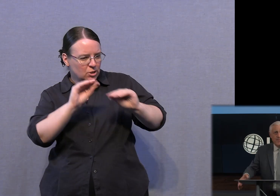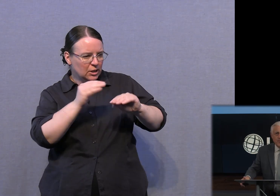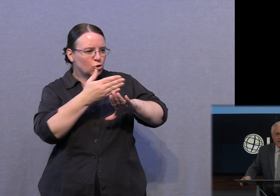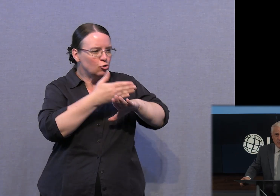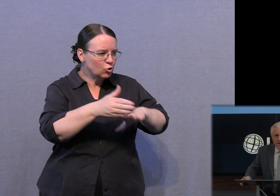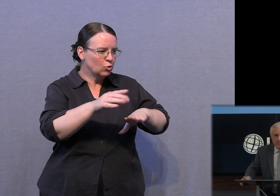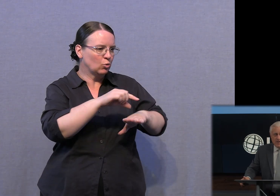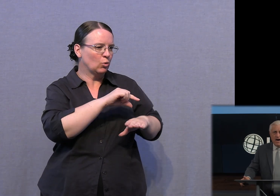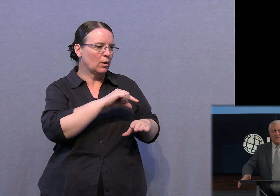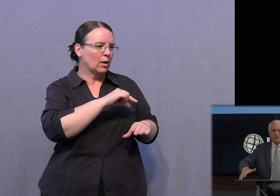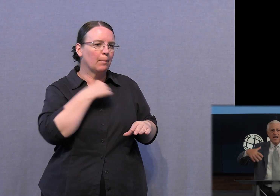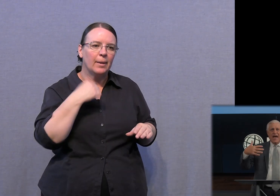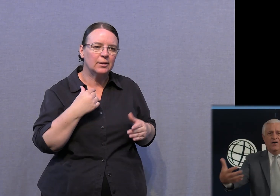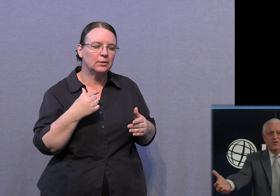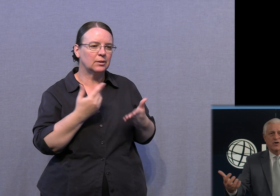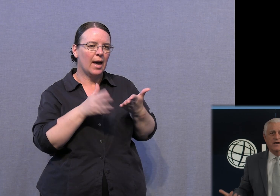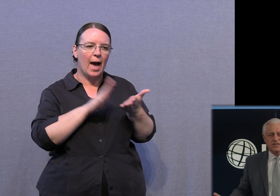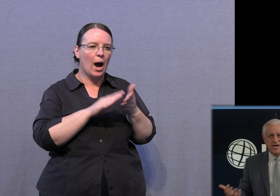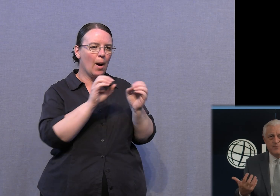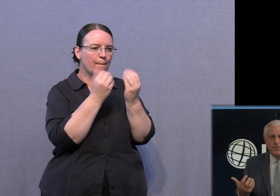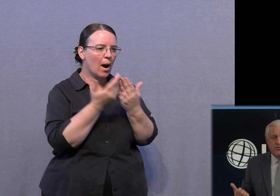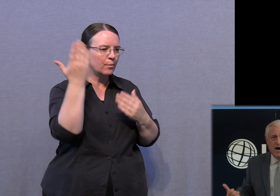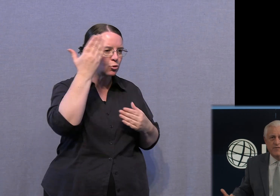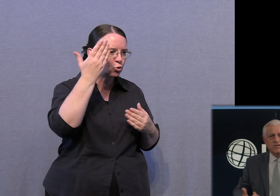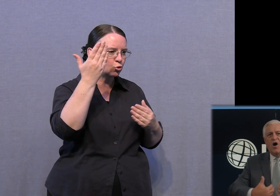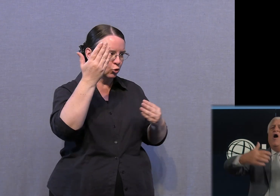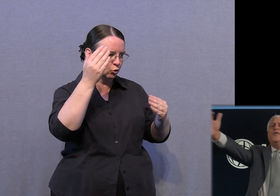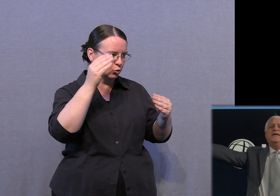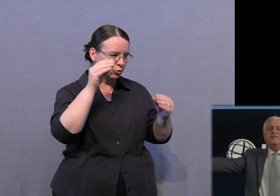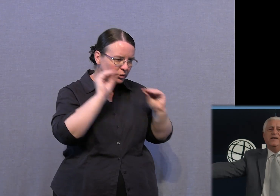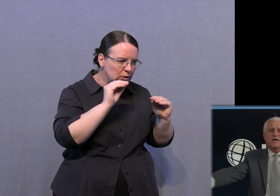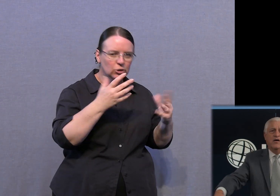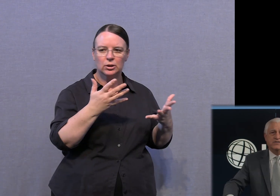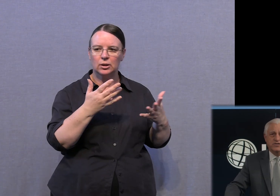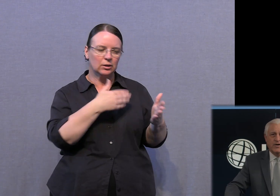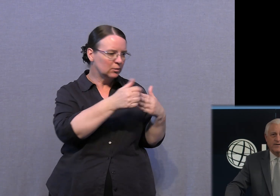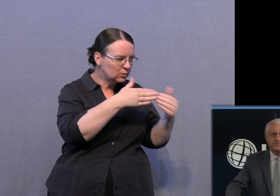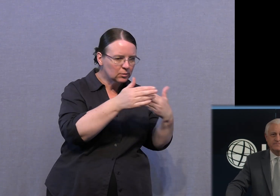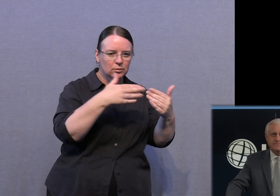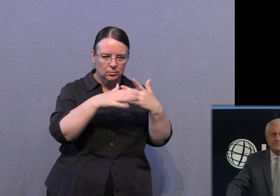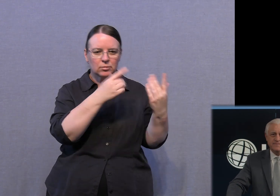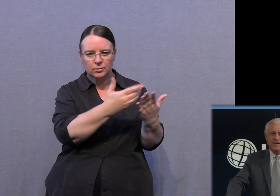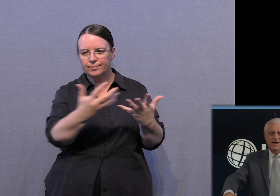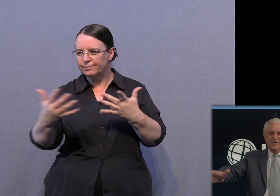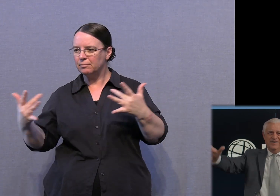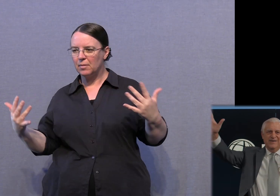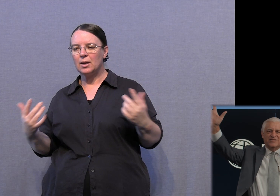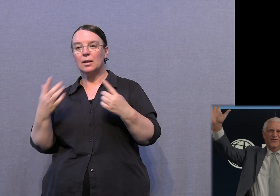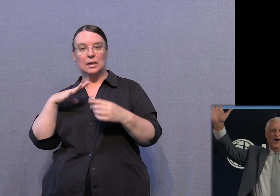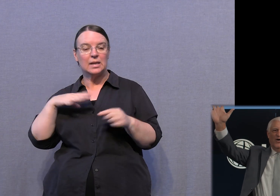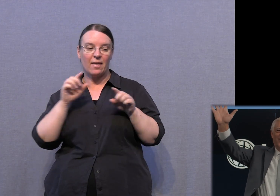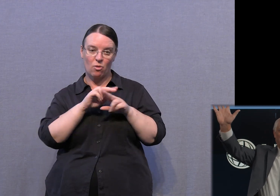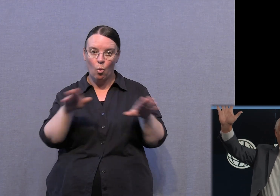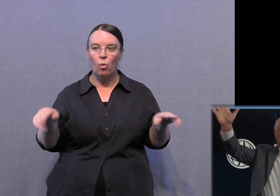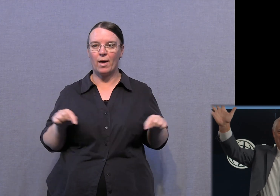you're going to operate your Bible college, and how you're going to disciple new converts, and all the many things that are necessary. But in the midst